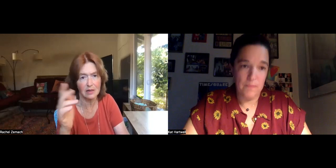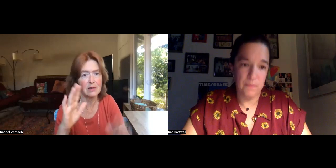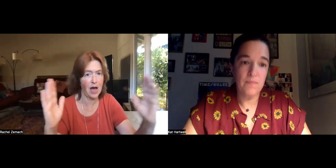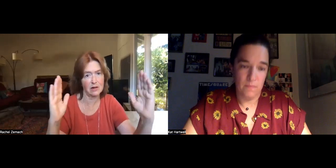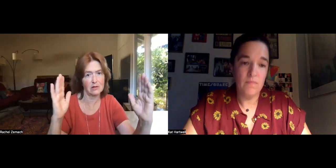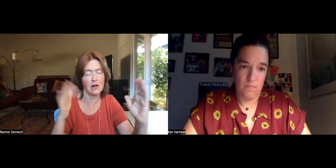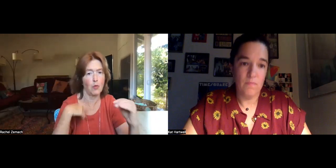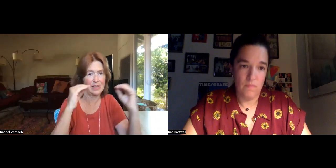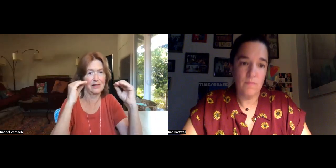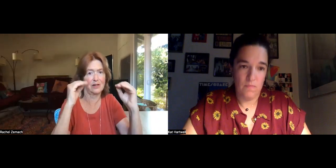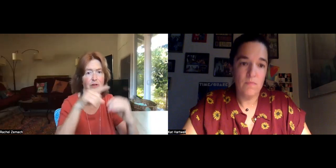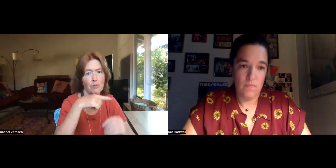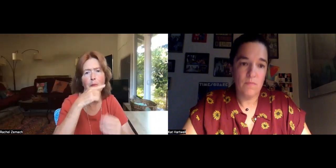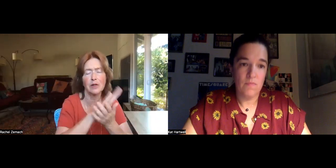2013, that each public